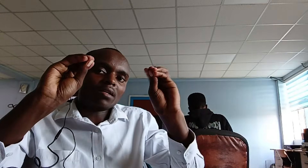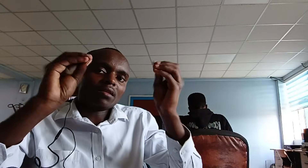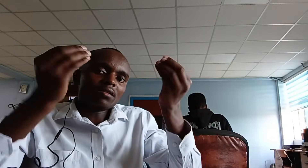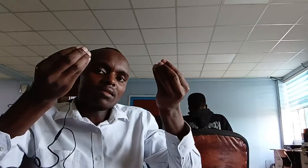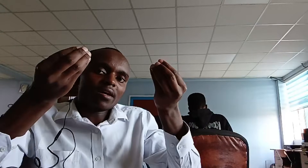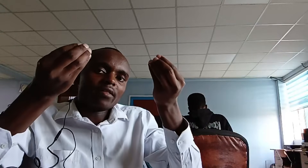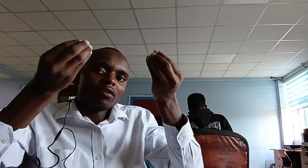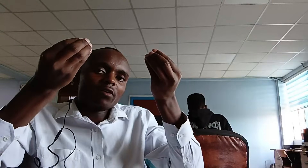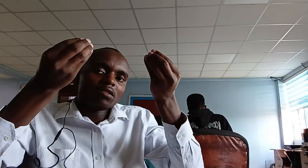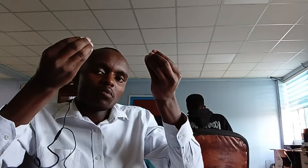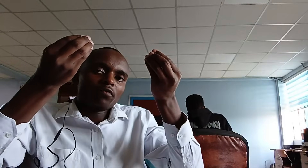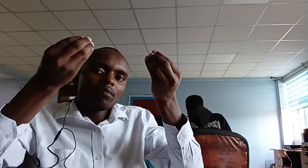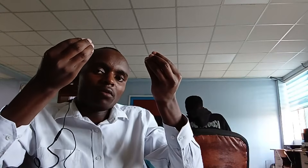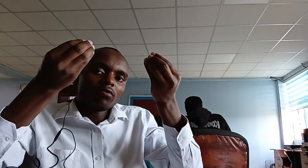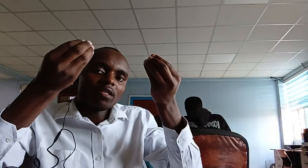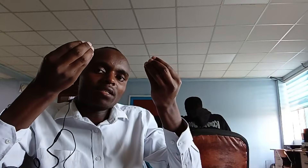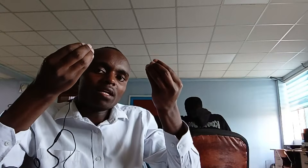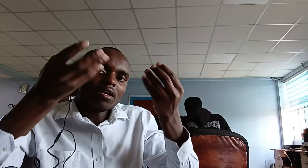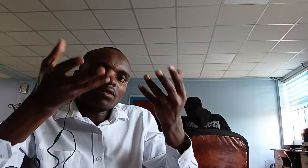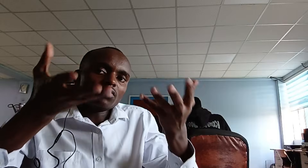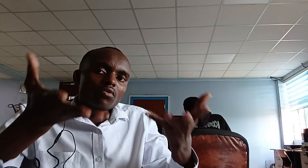this. Then as you move downwards, you open.